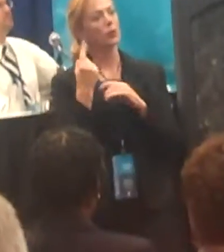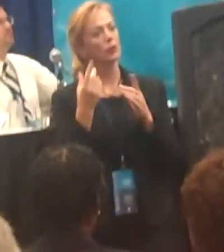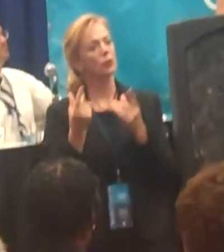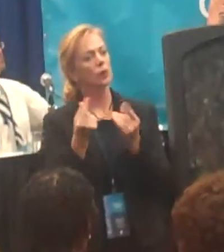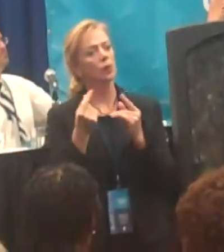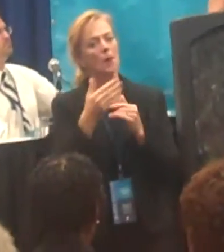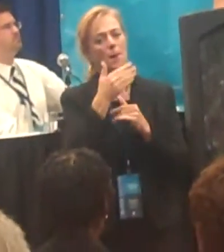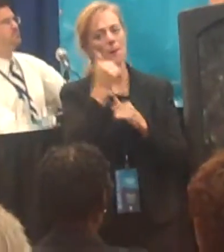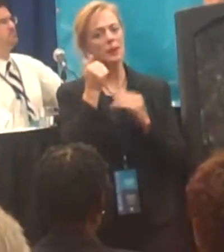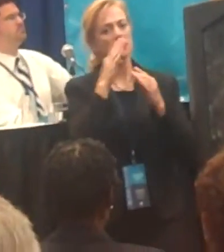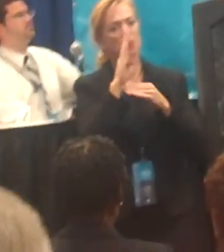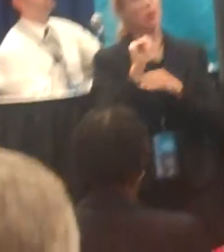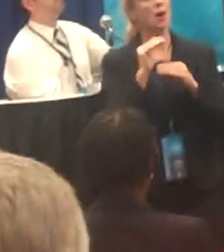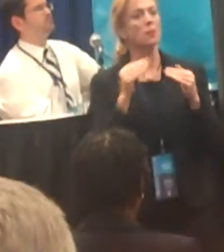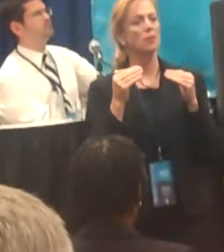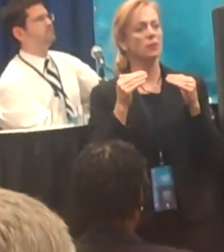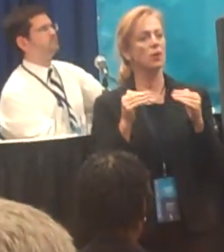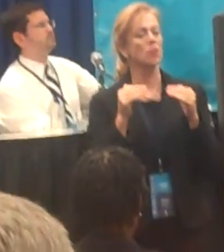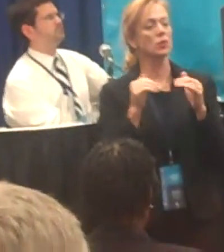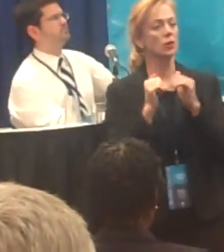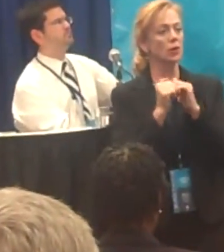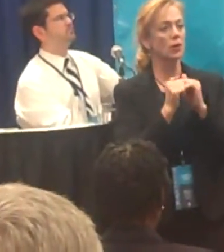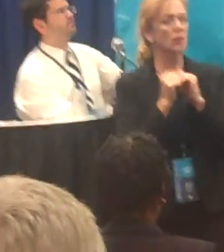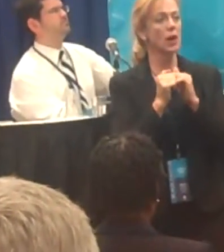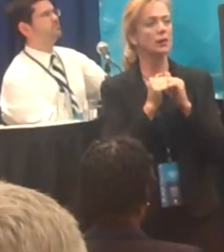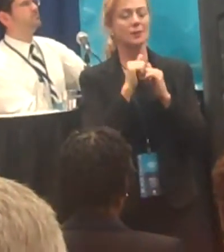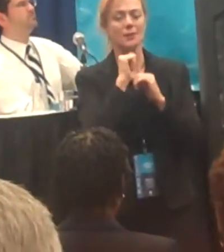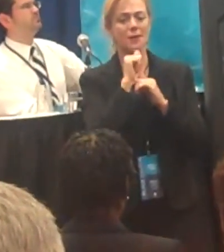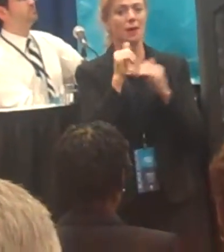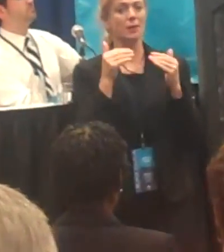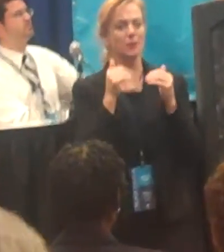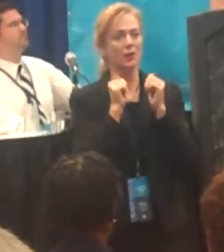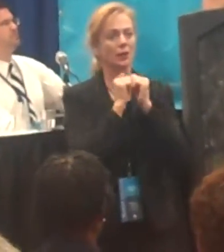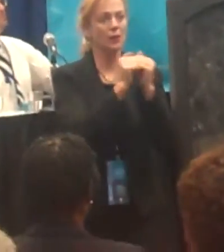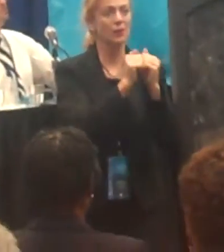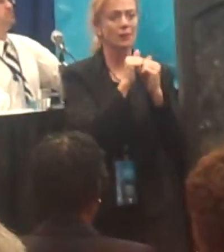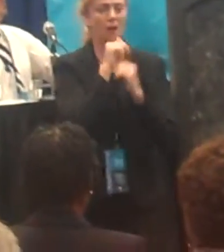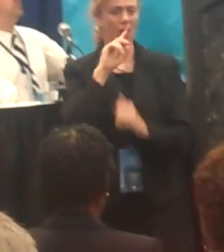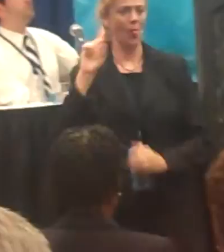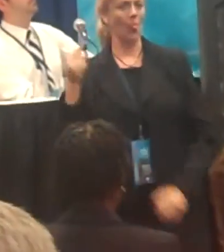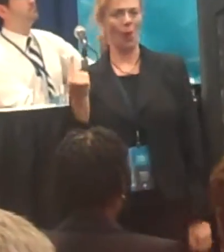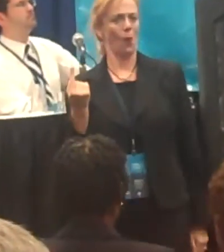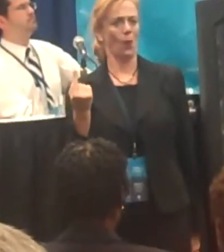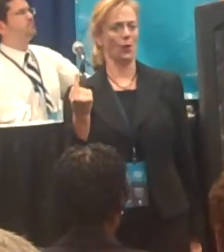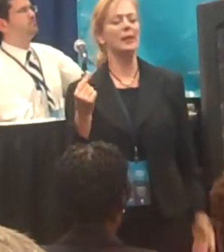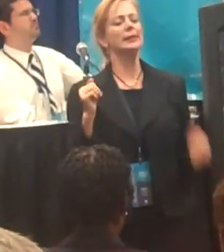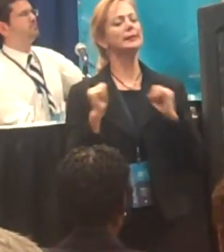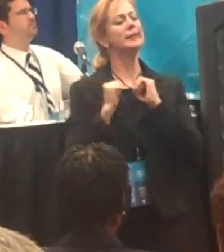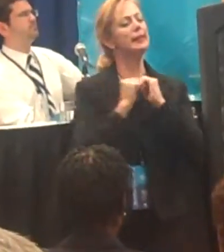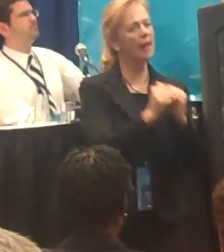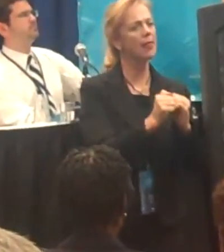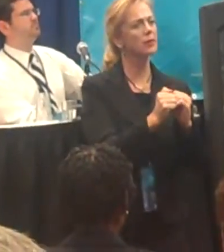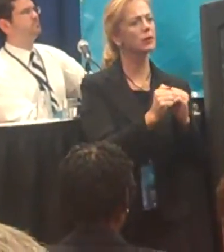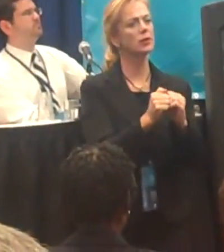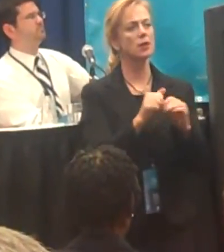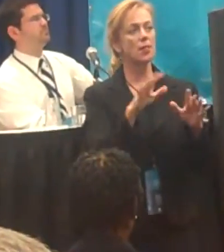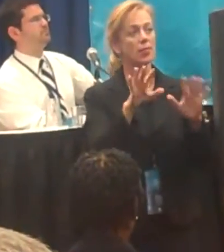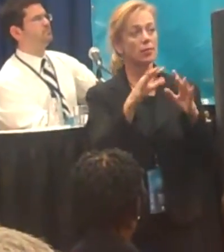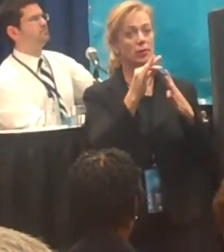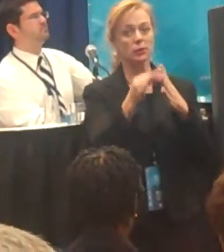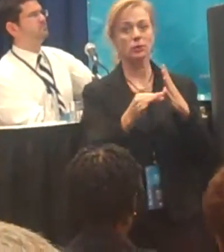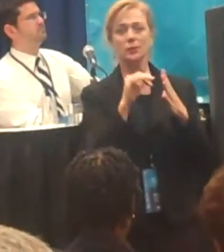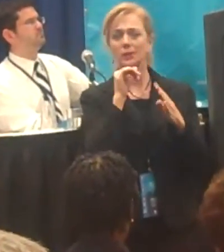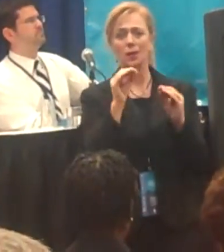it best by moving forward together, not going alone. So the choice could not be